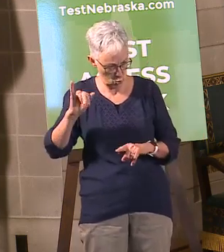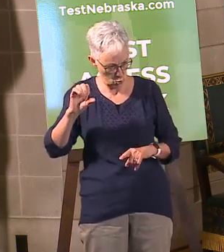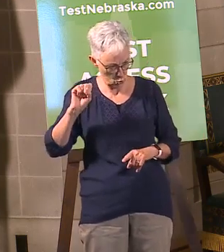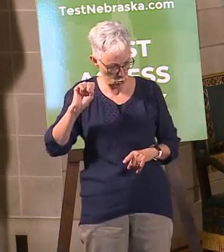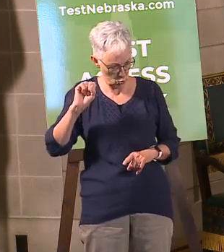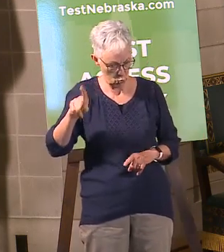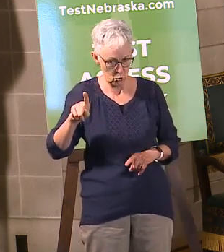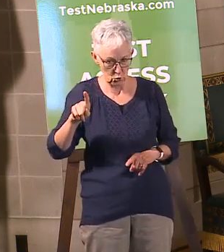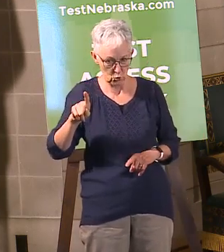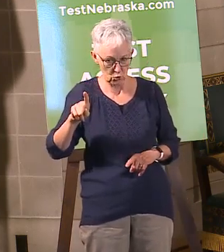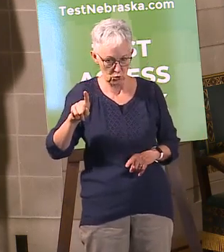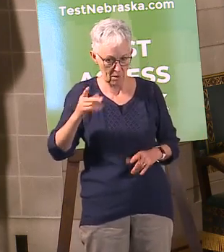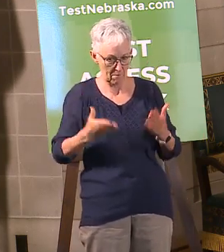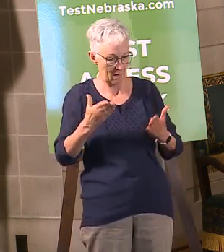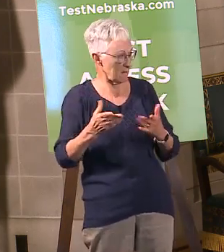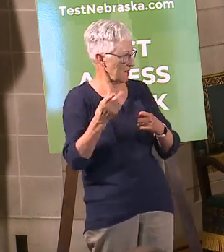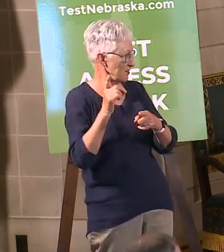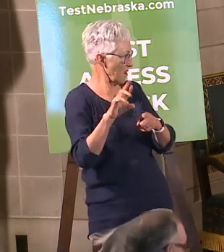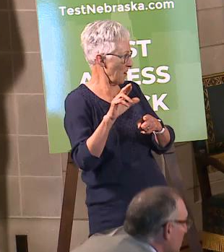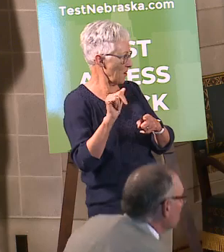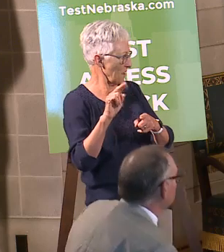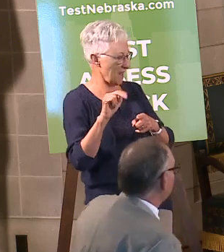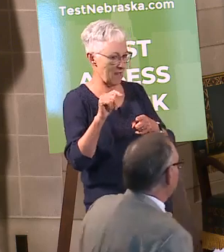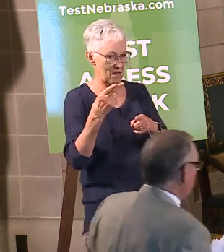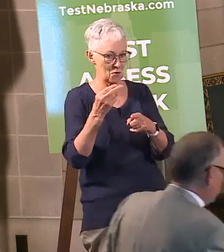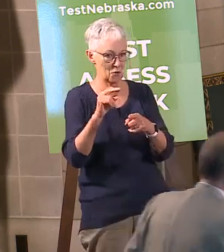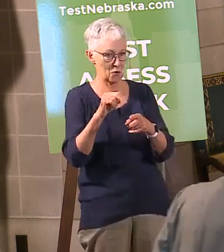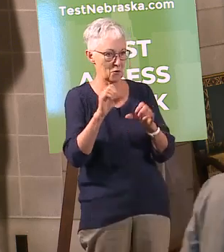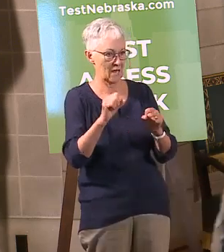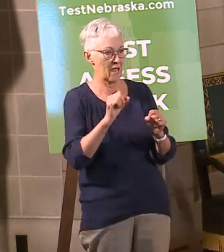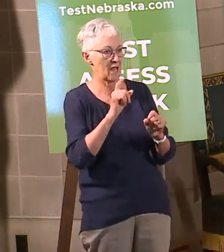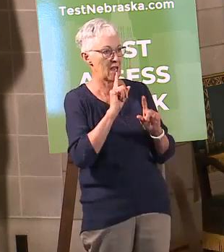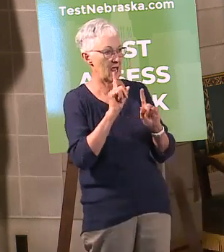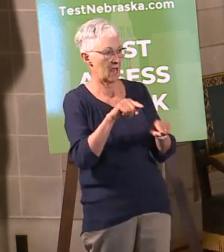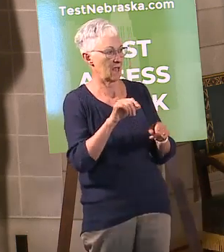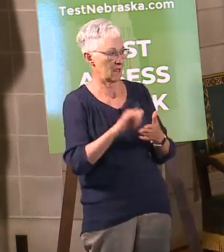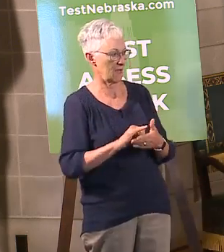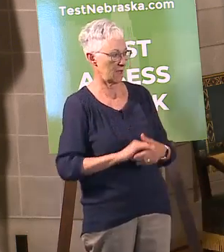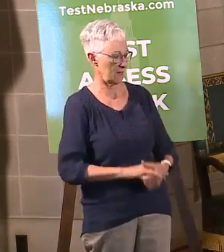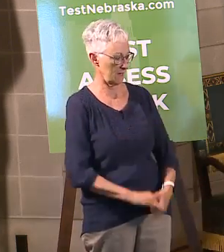I'm wondering if maybe Dr. Antone could speak to that question. Sure.